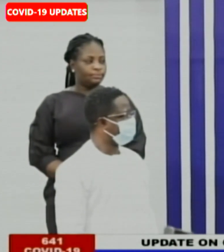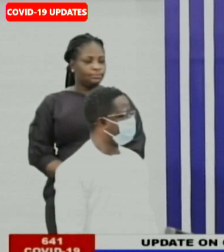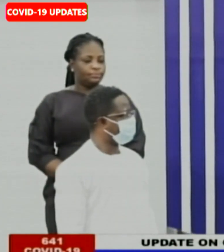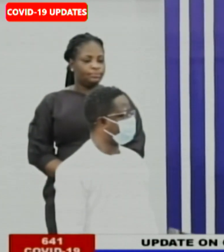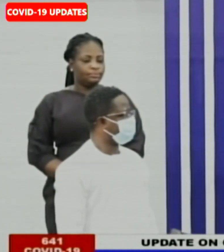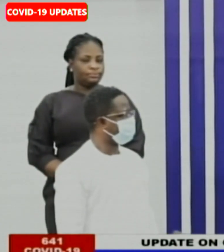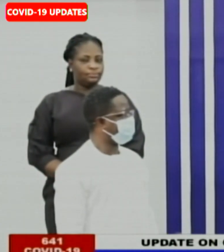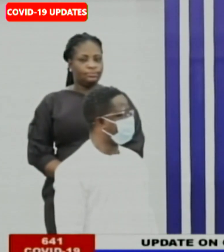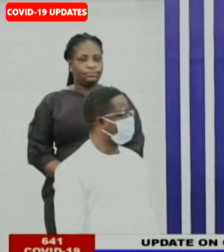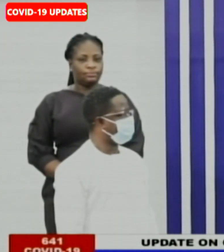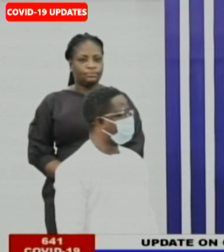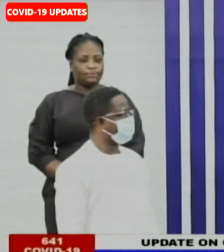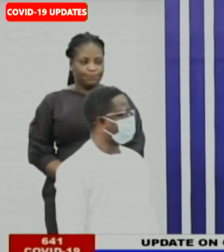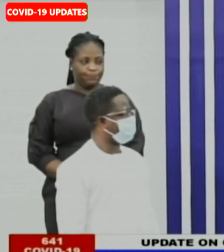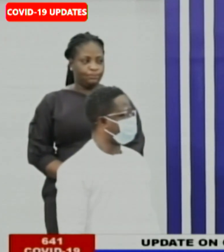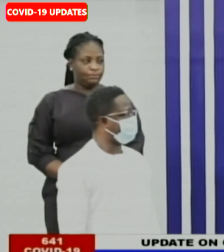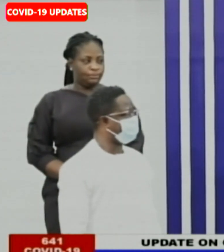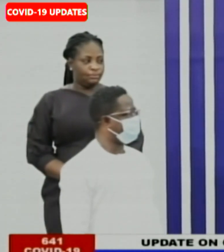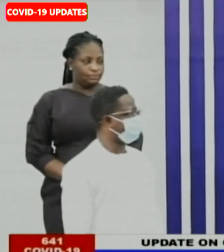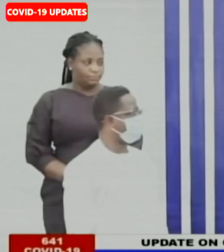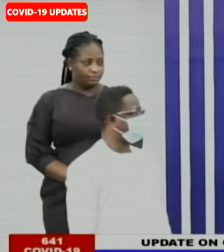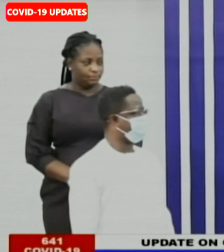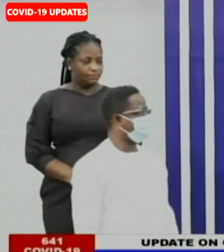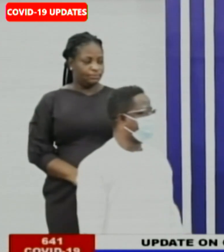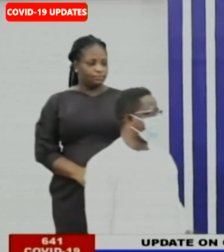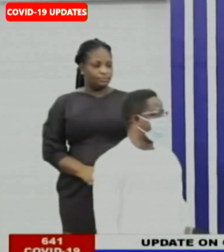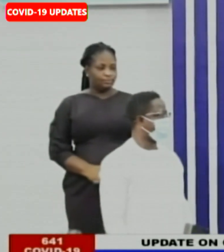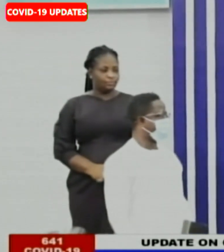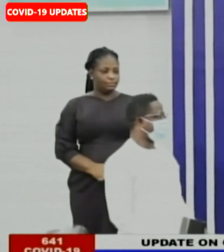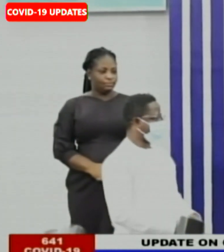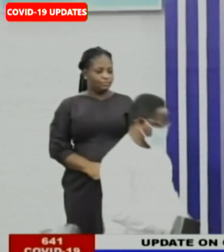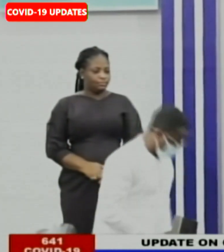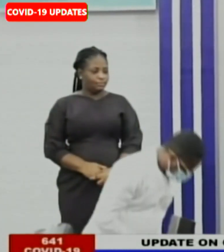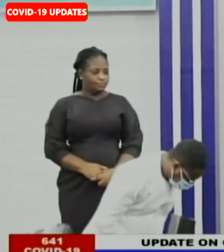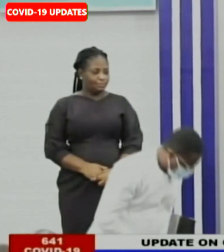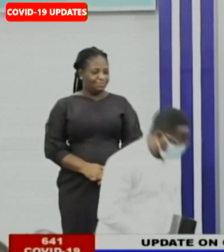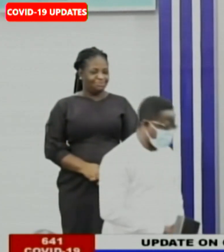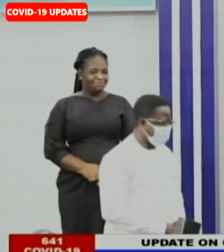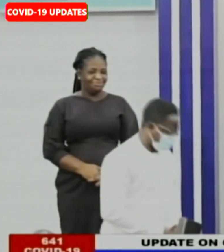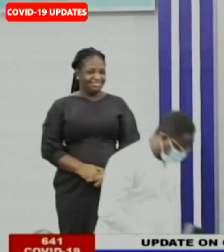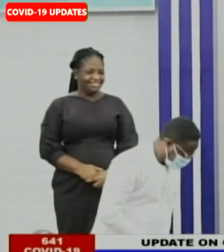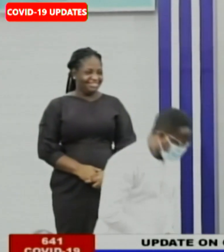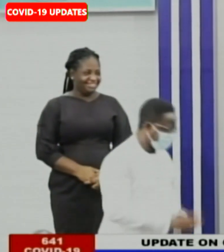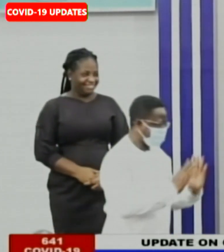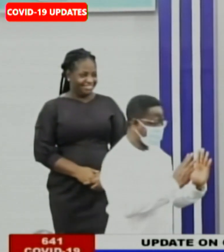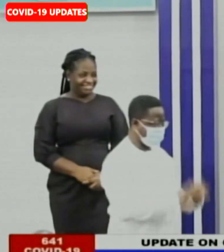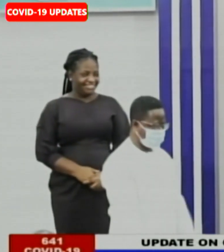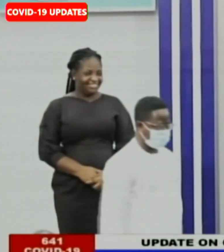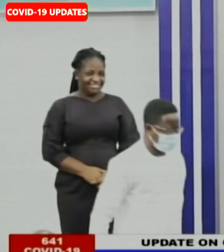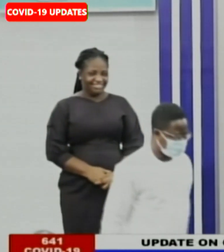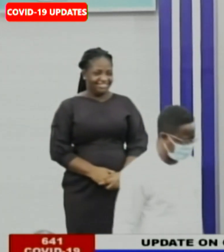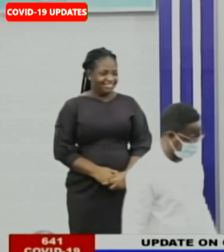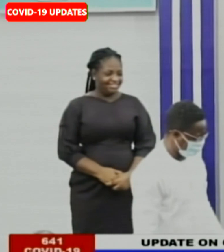and the people of Ghana, we are very grateful to you for your contribution to the national cause. Thank you very much. Honorable Minister, thank you so much. Thank you